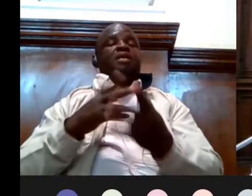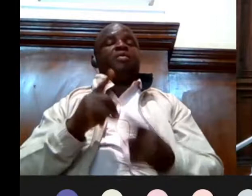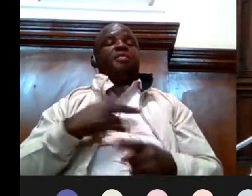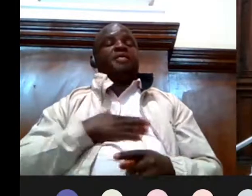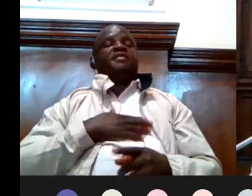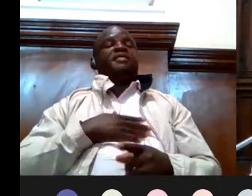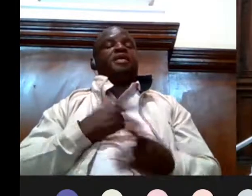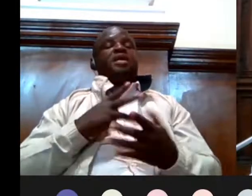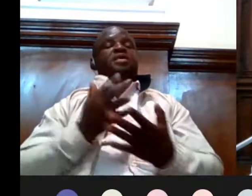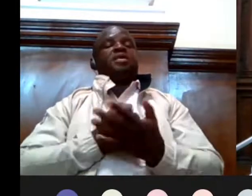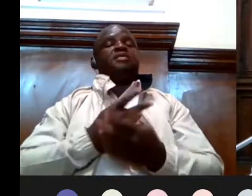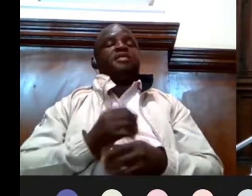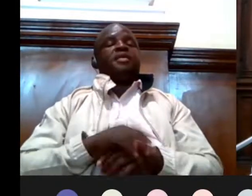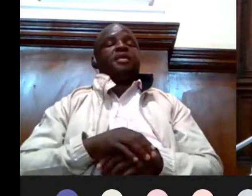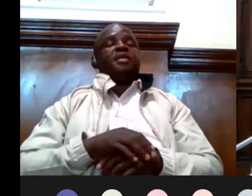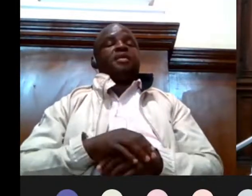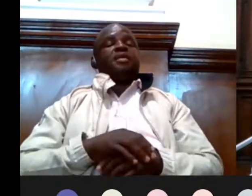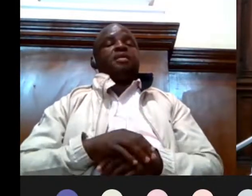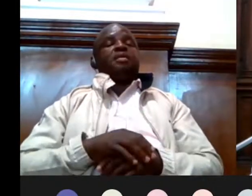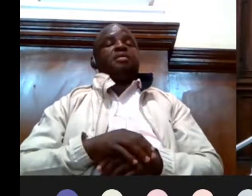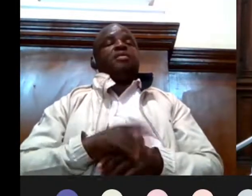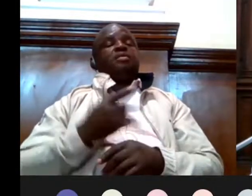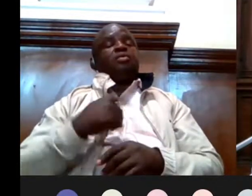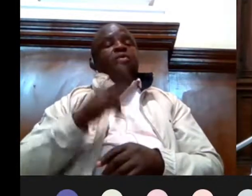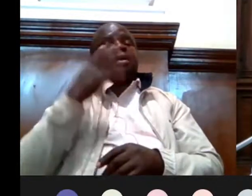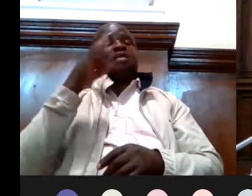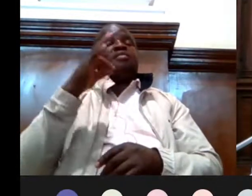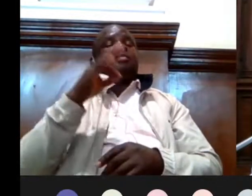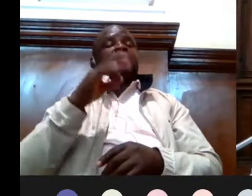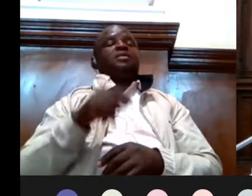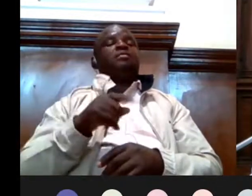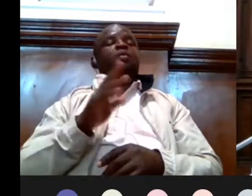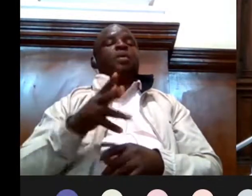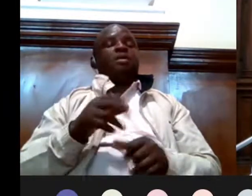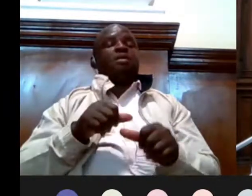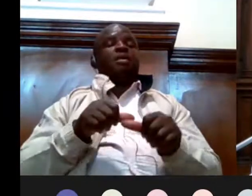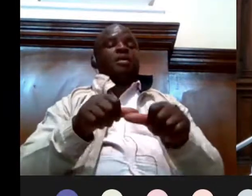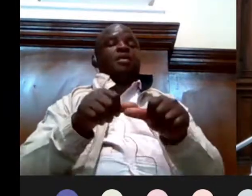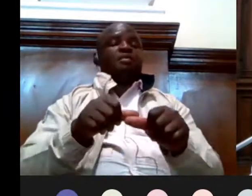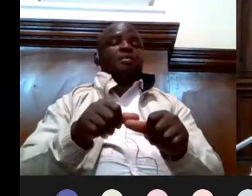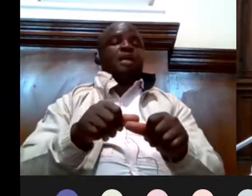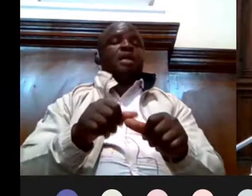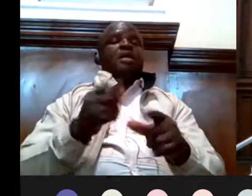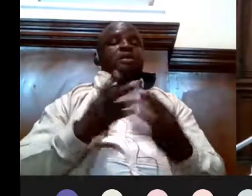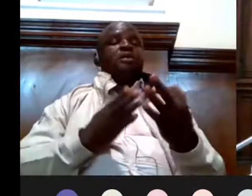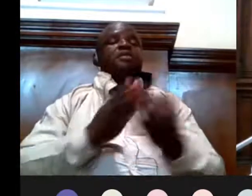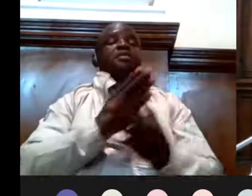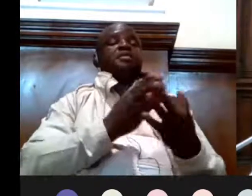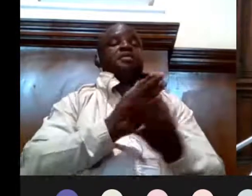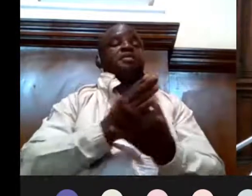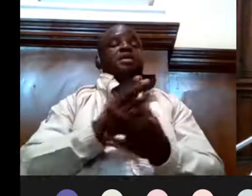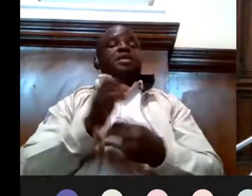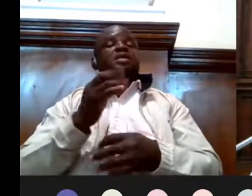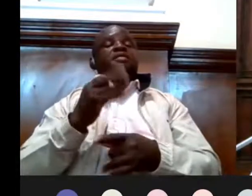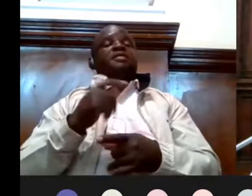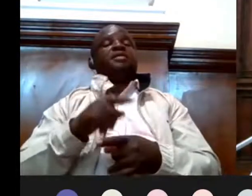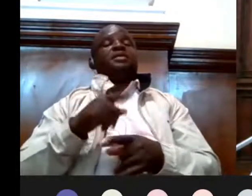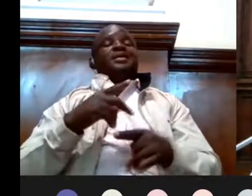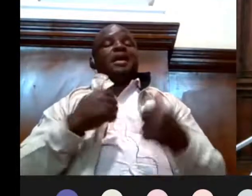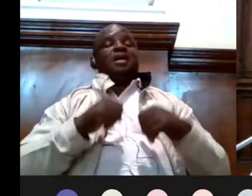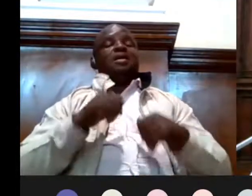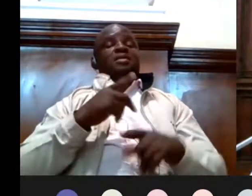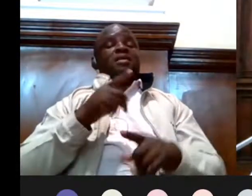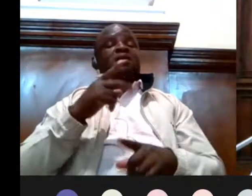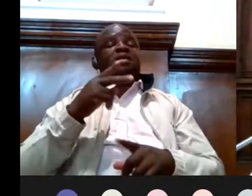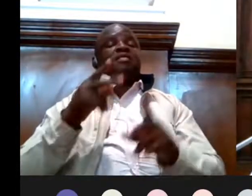communities, Honorable Speaker. As a responsible government, we'll continue to respond decisively to the despicable